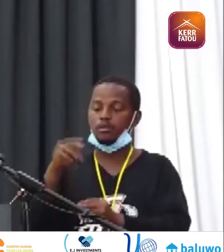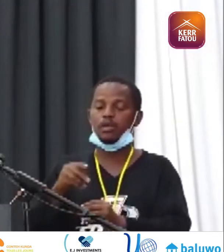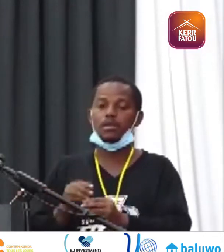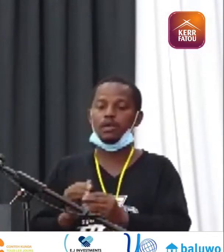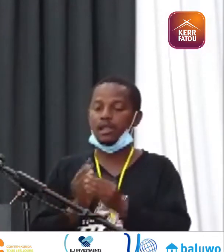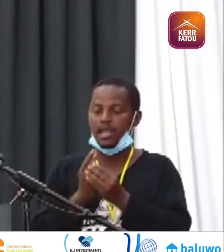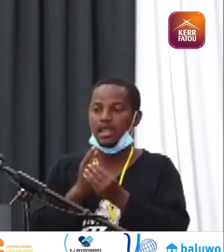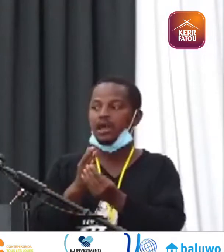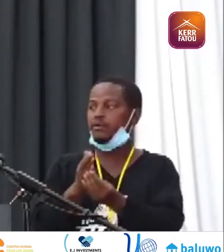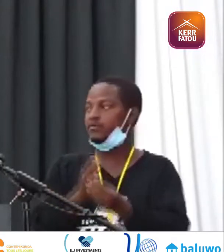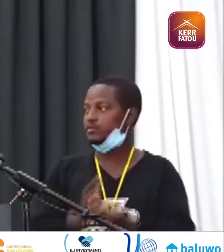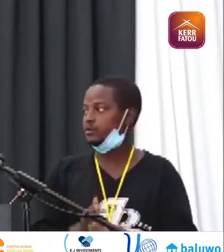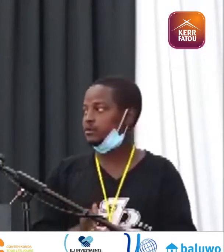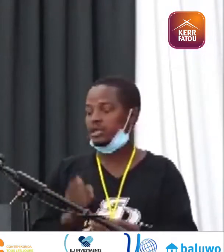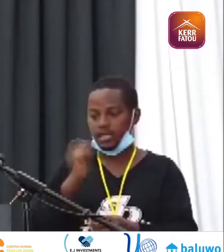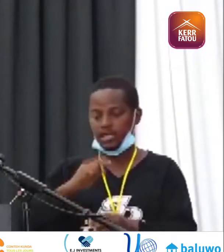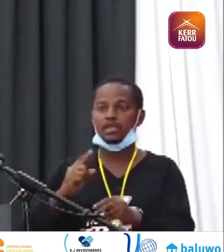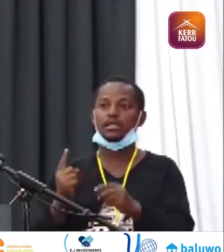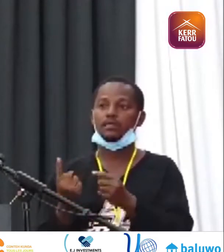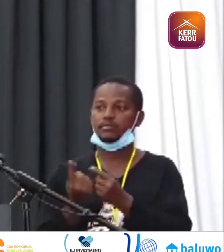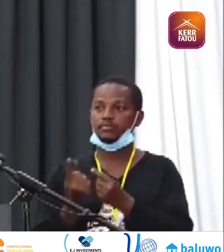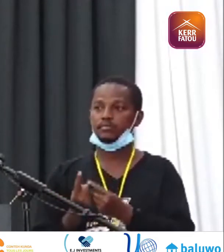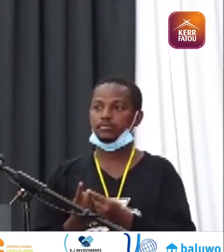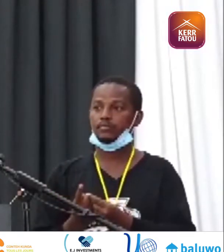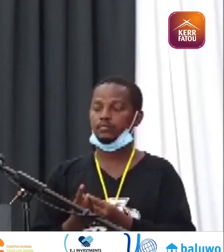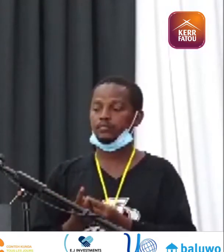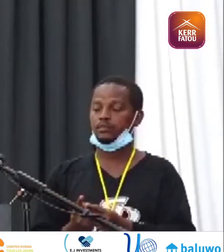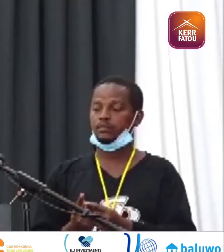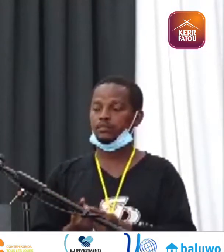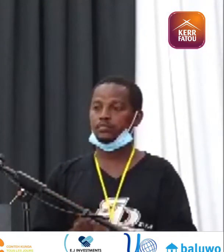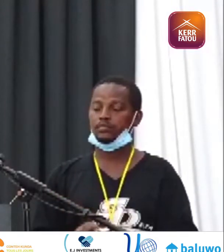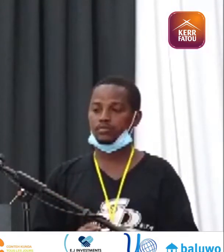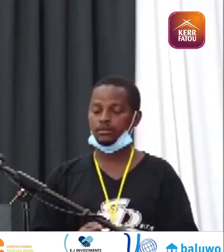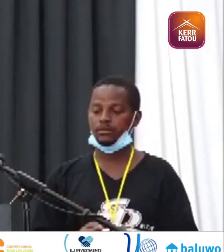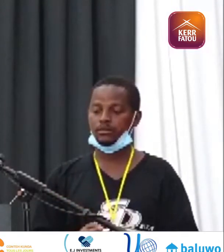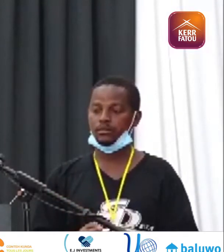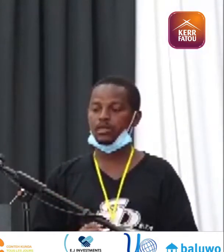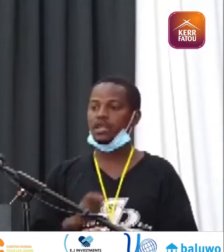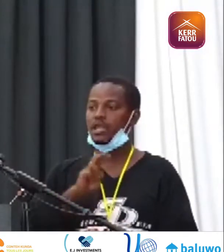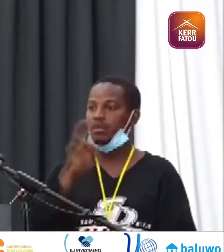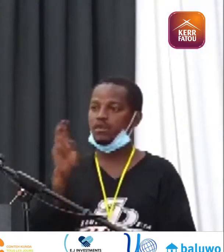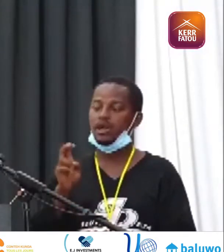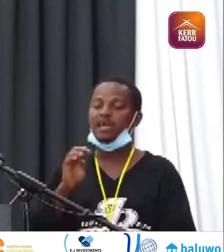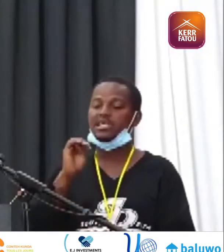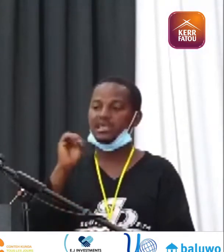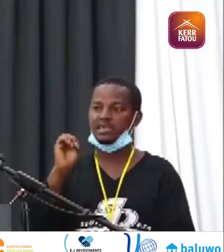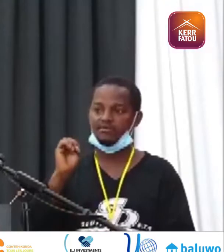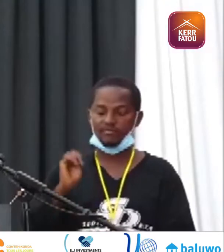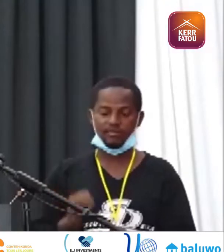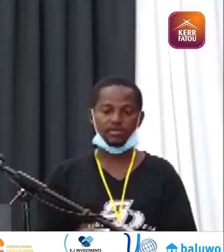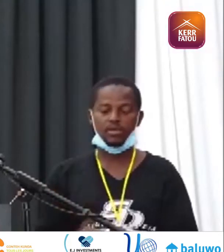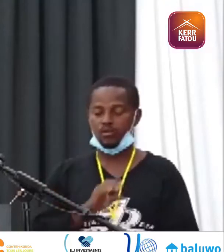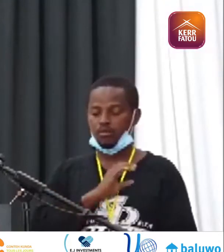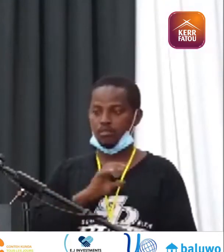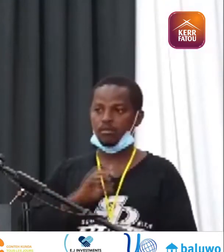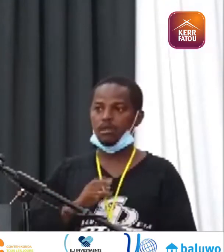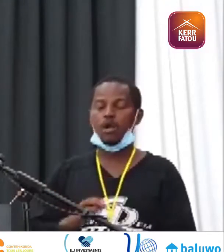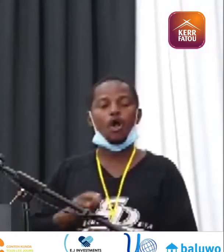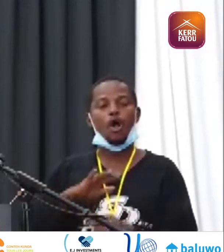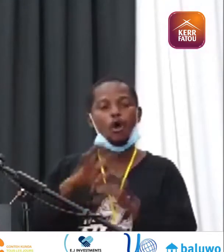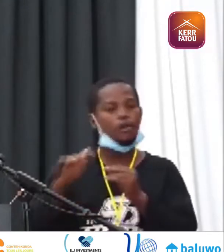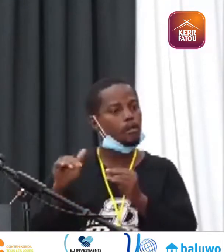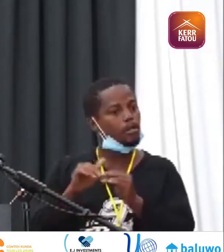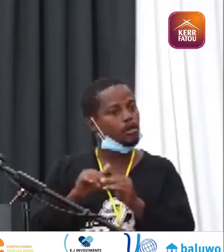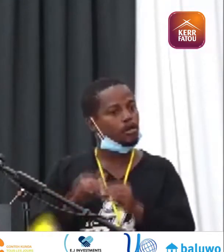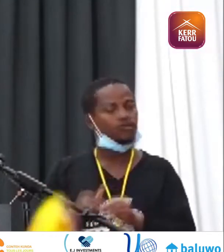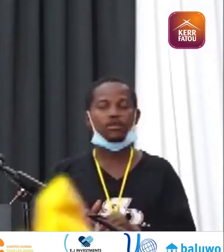party leader, Secretary General, the National Executive, and all members of the